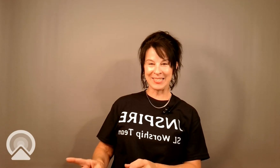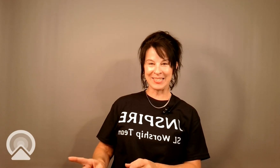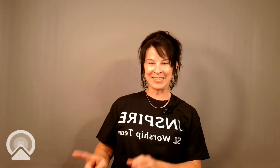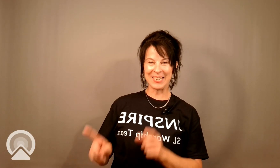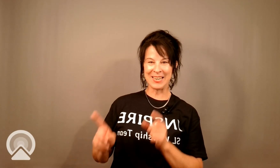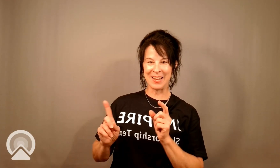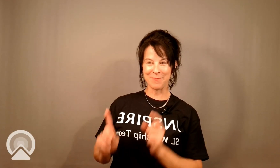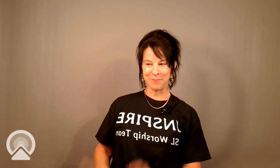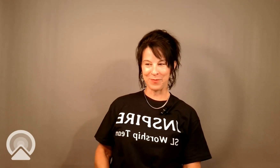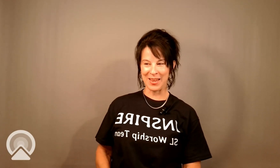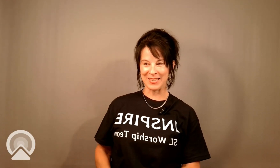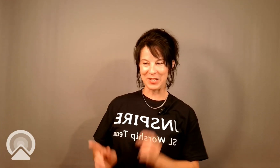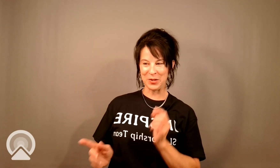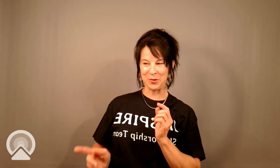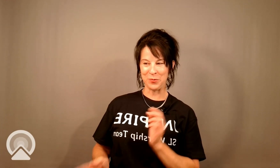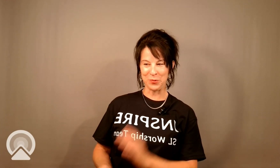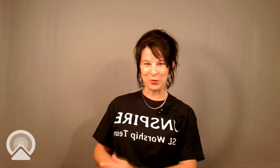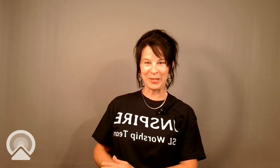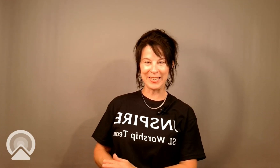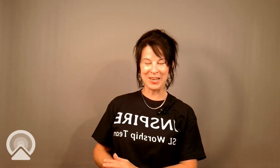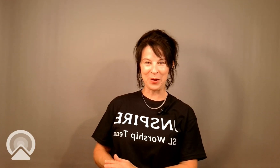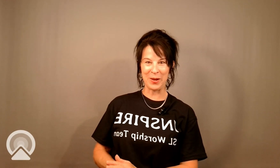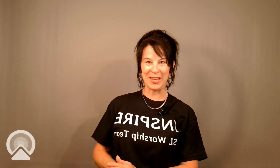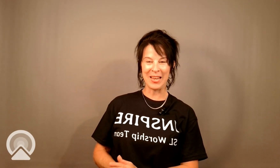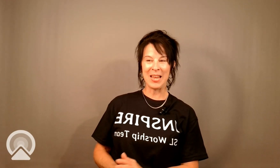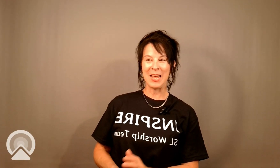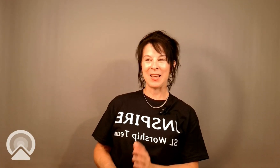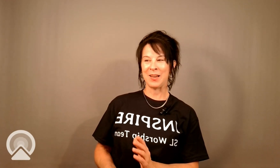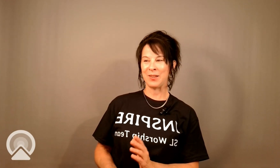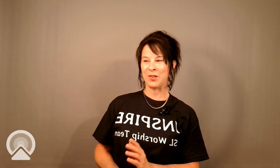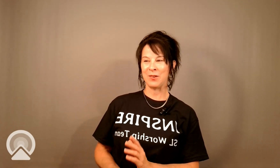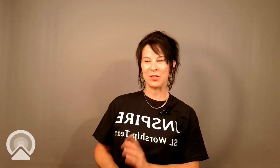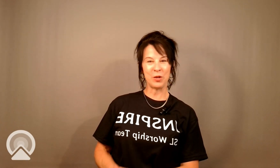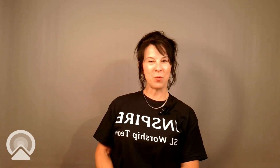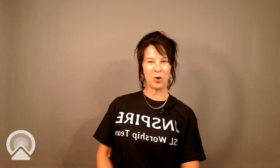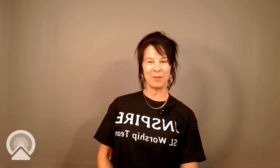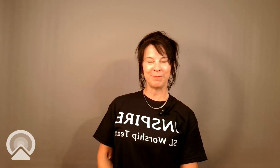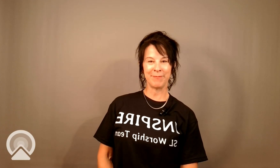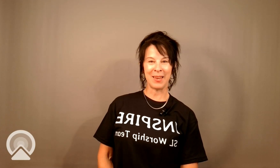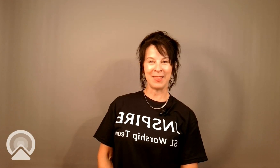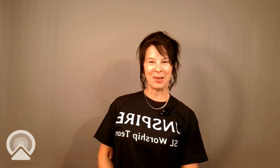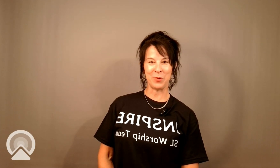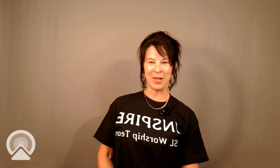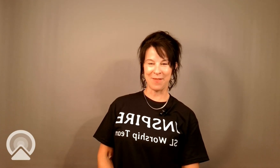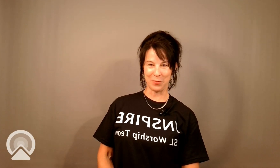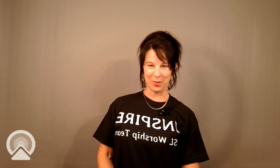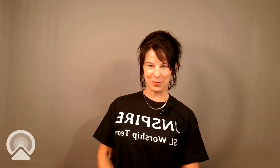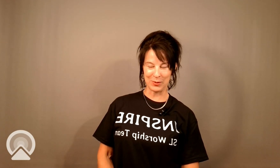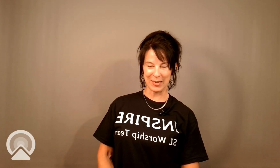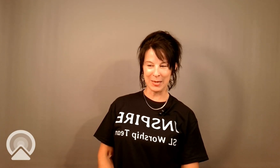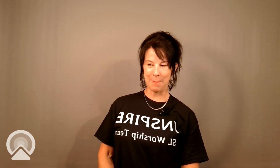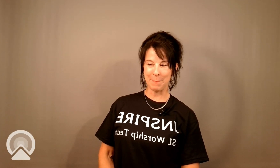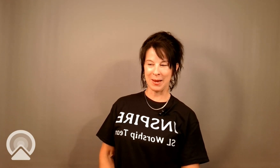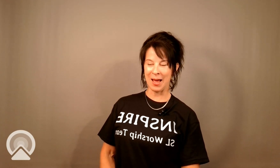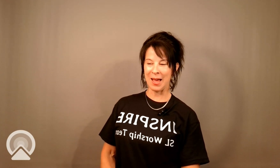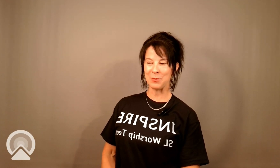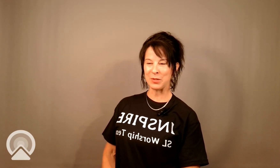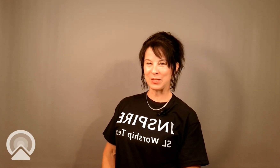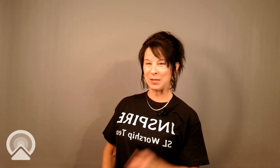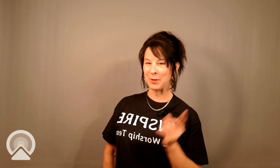Practice it until you really know it. 2 more, and then we'll have it with music. But I will see you in a